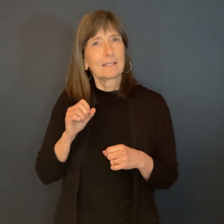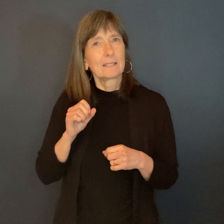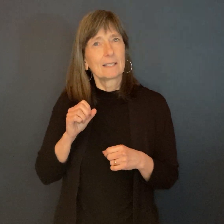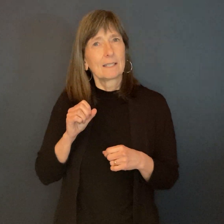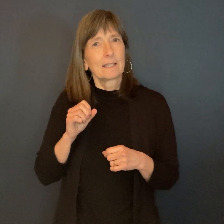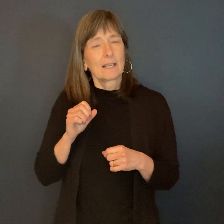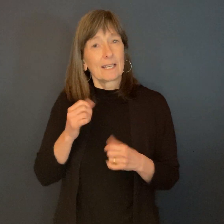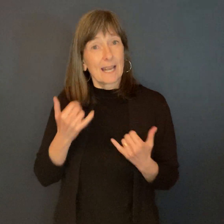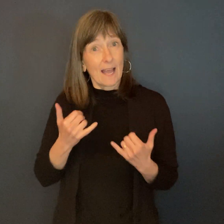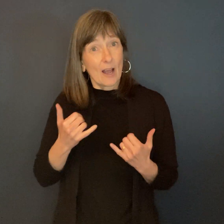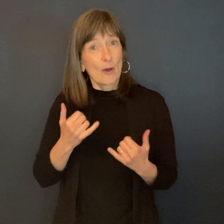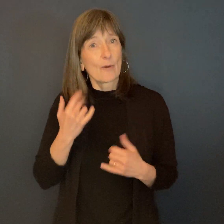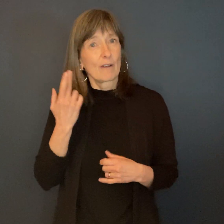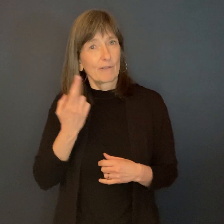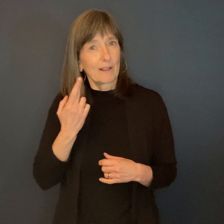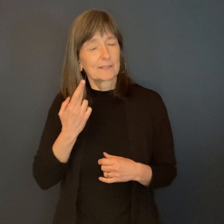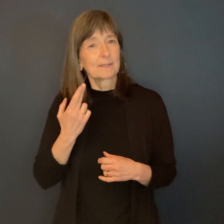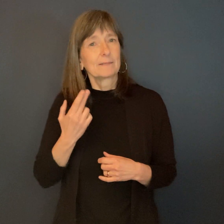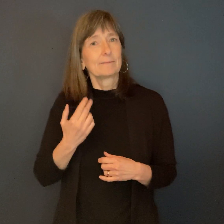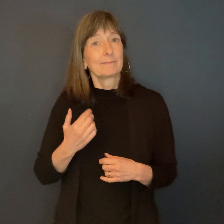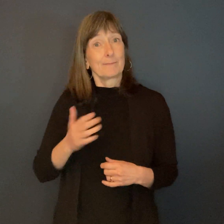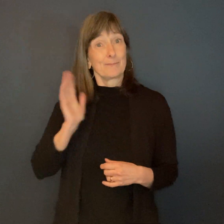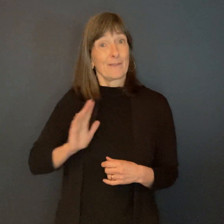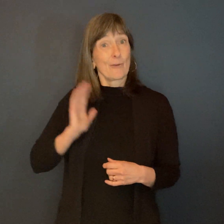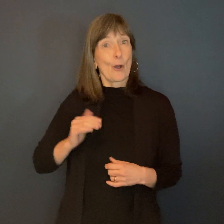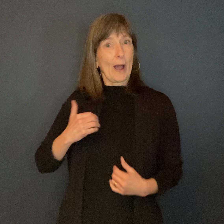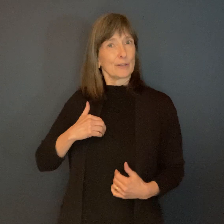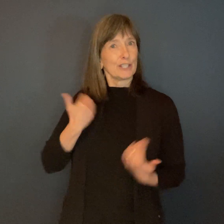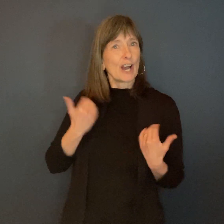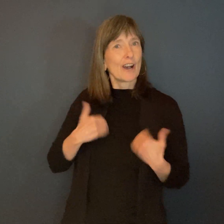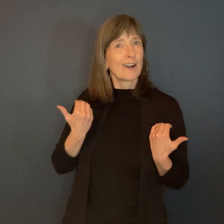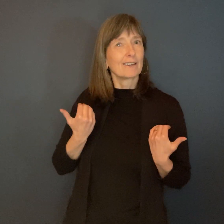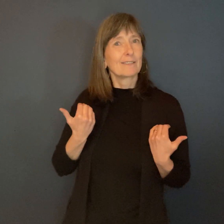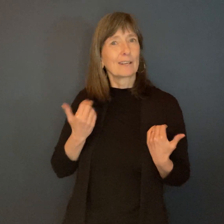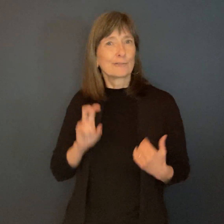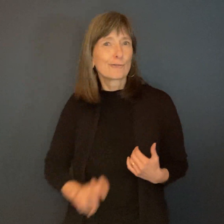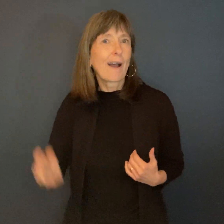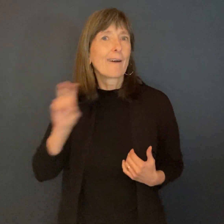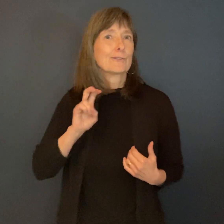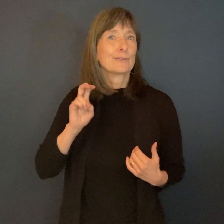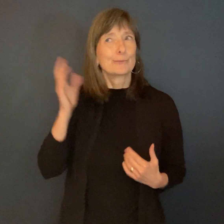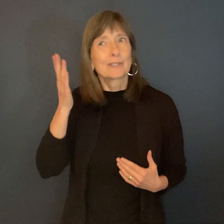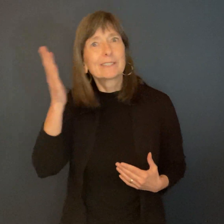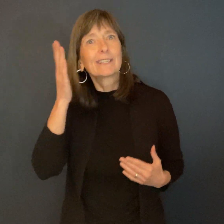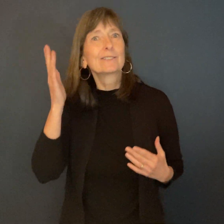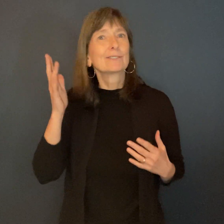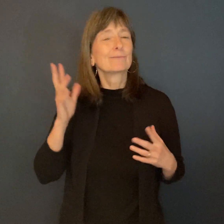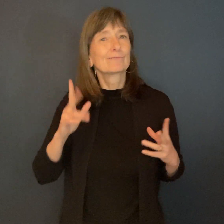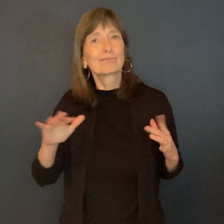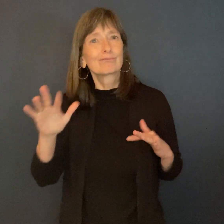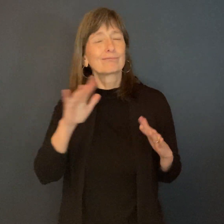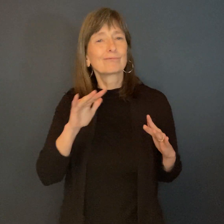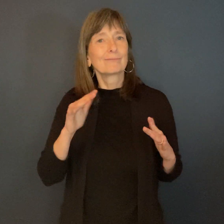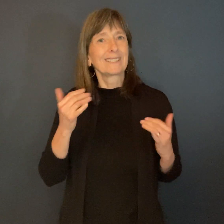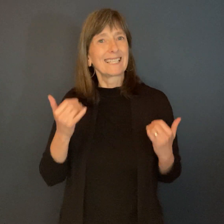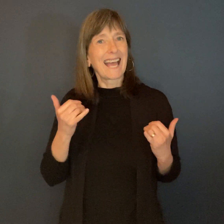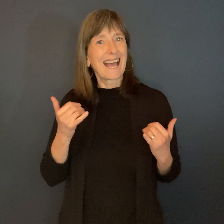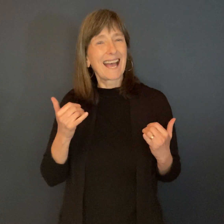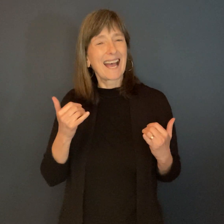be able to do a lot of the things and travel and do those kinds of things are somewhat limited because of caregiving responsibilities and